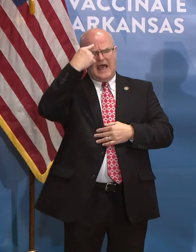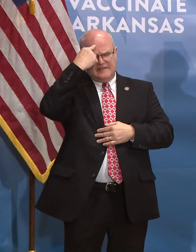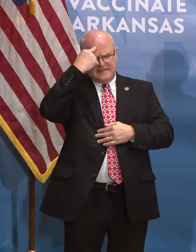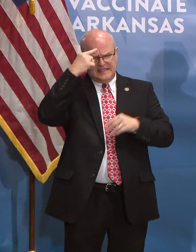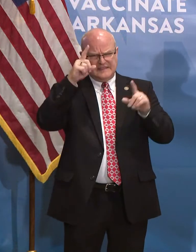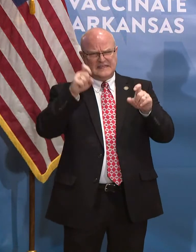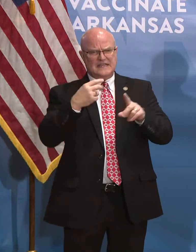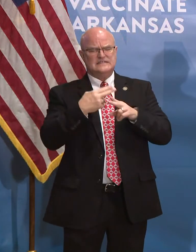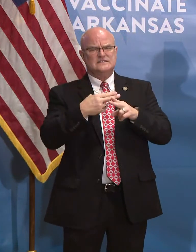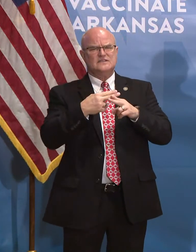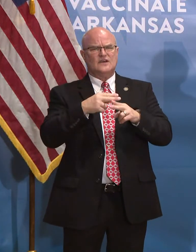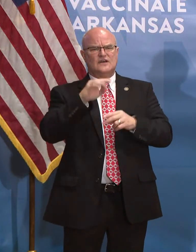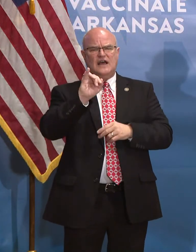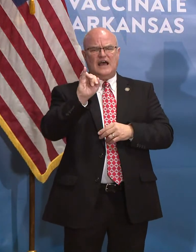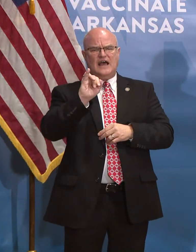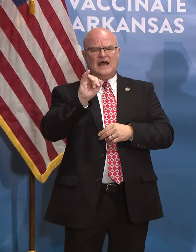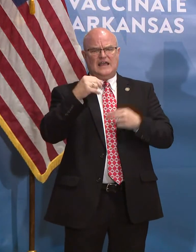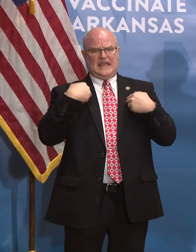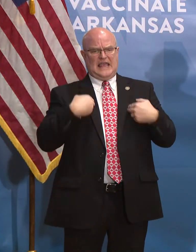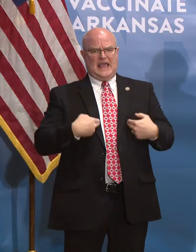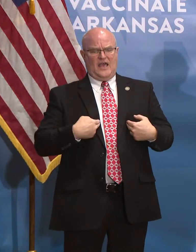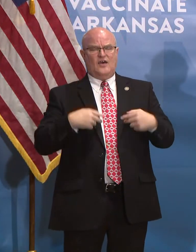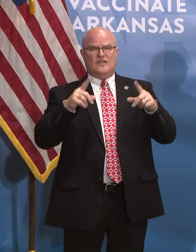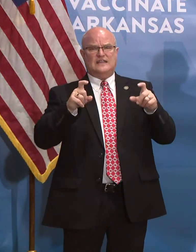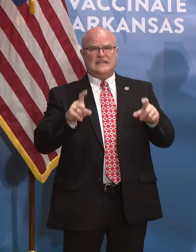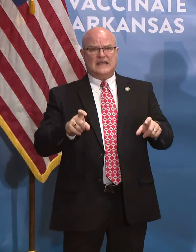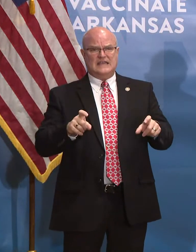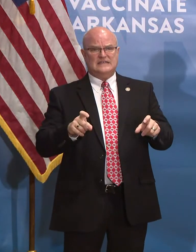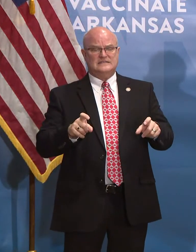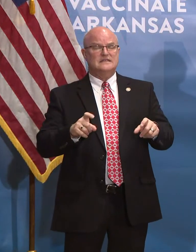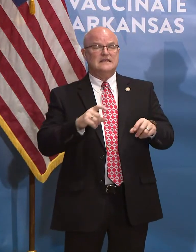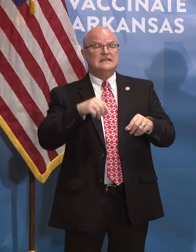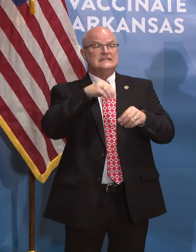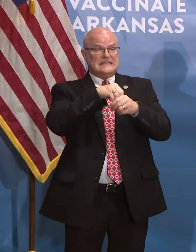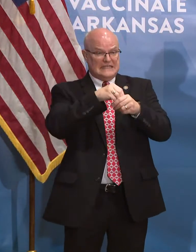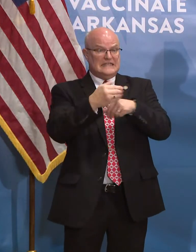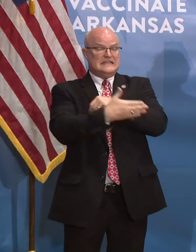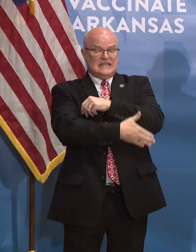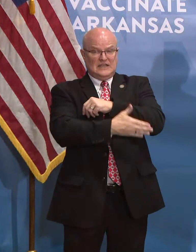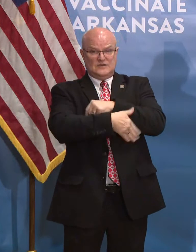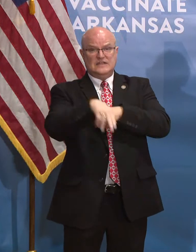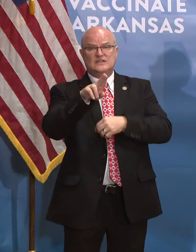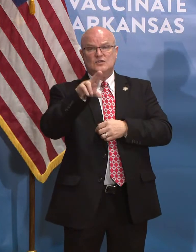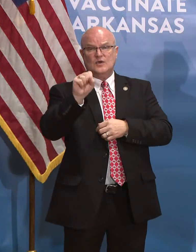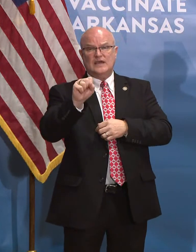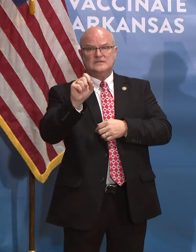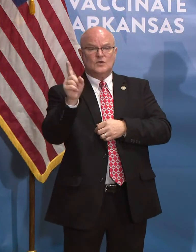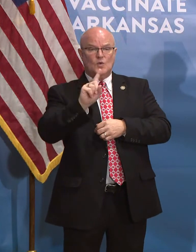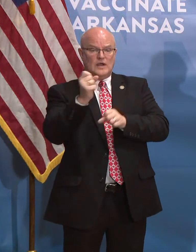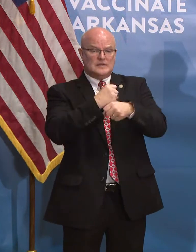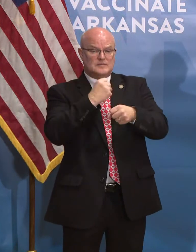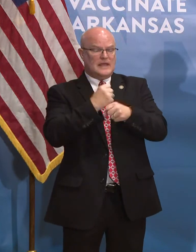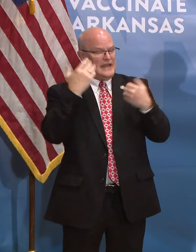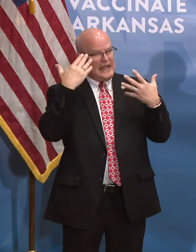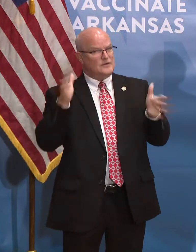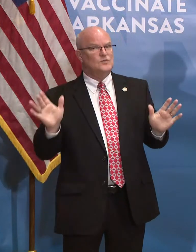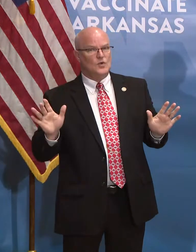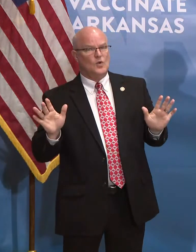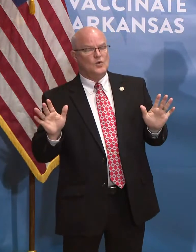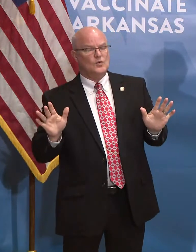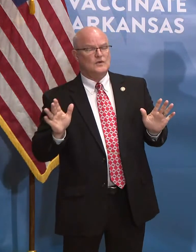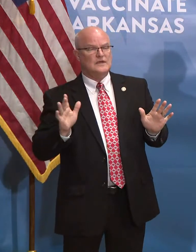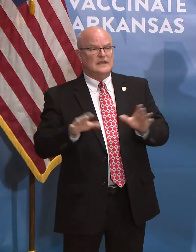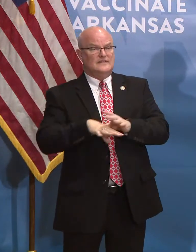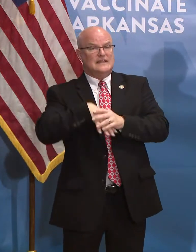test is called an iHealth test, and it is in country. I don't know where it's produced outside of the country, if it